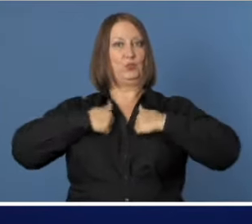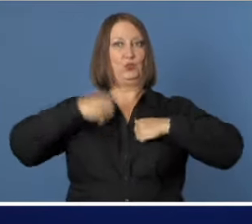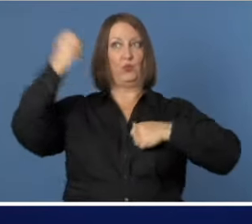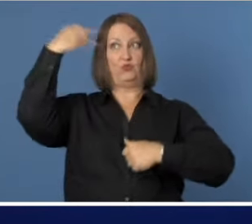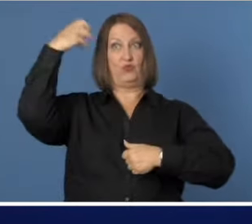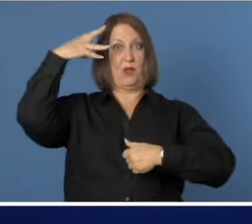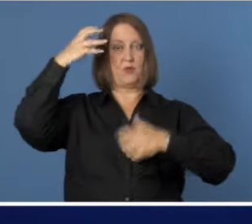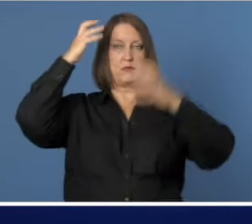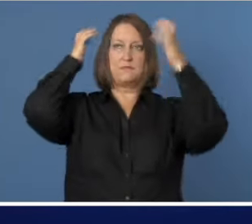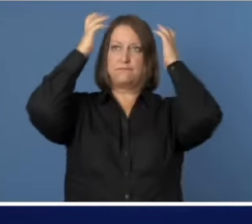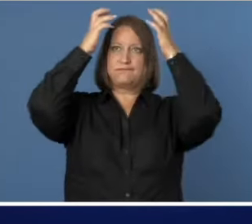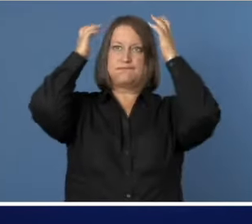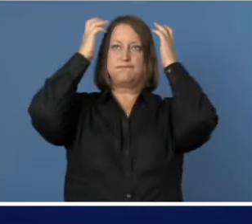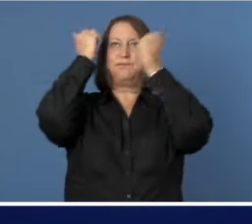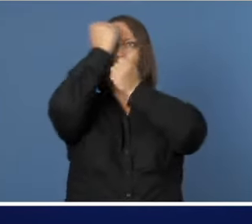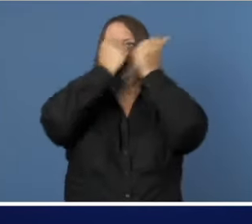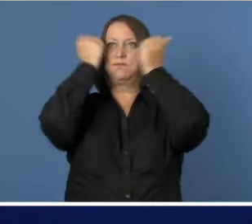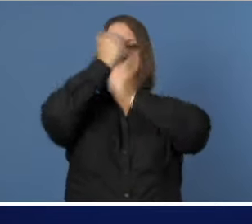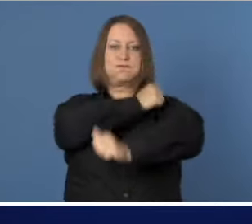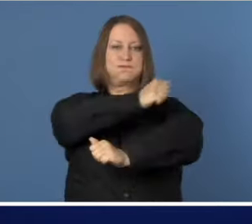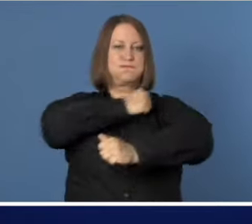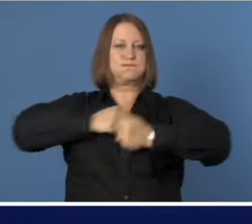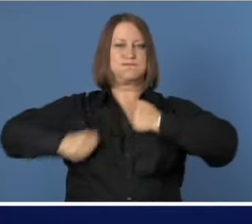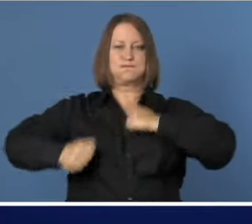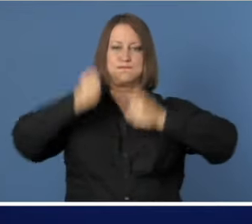Take a thorough shower.